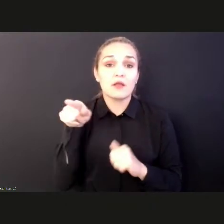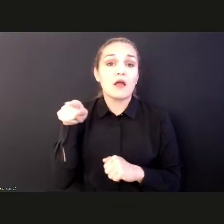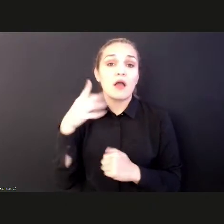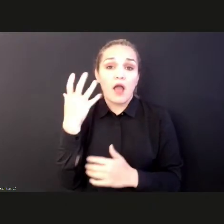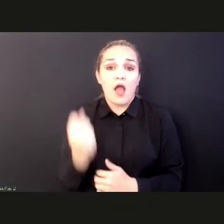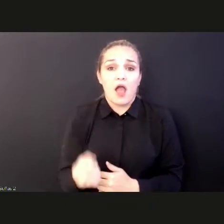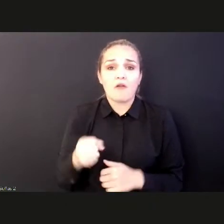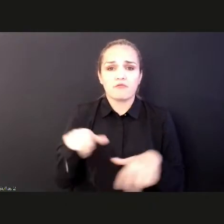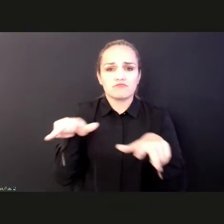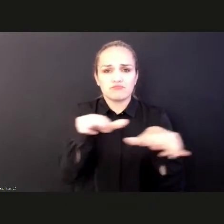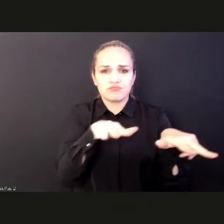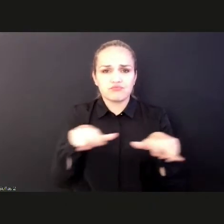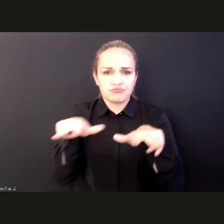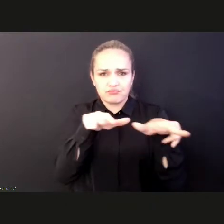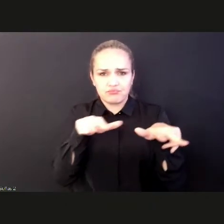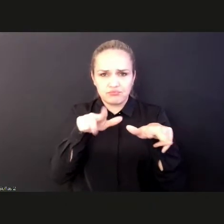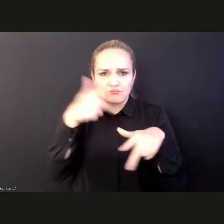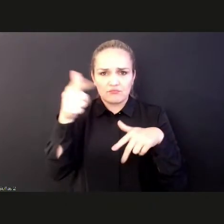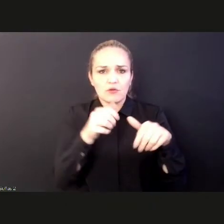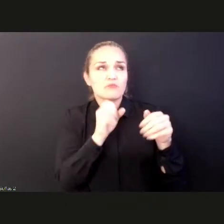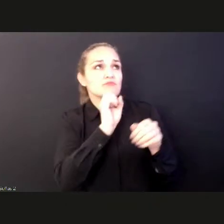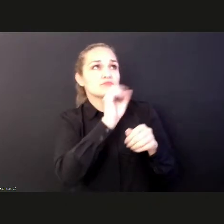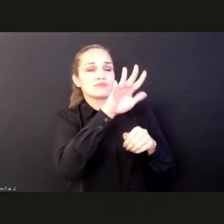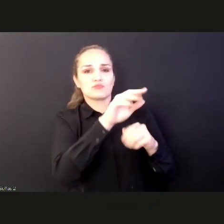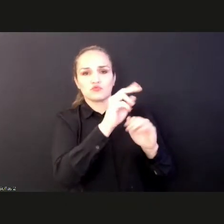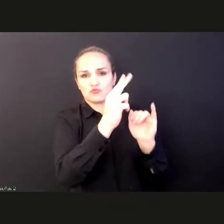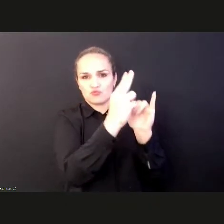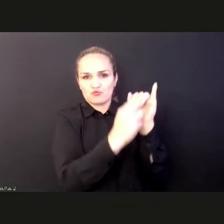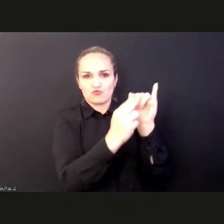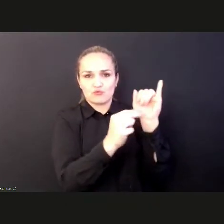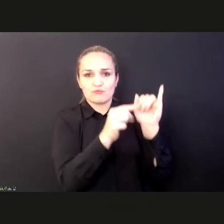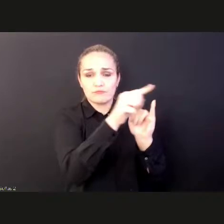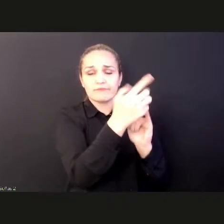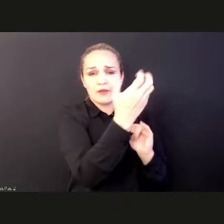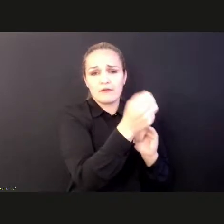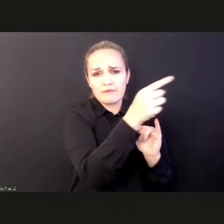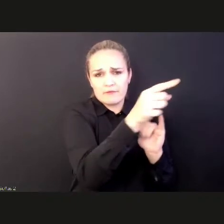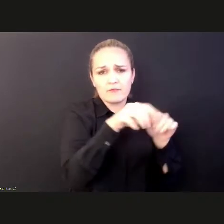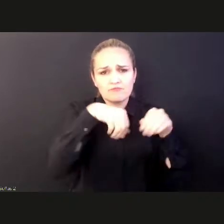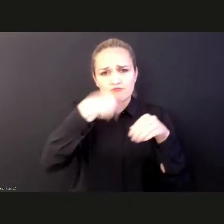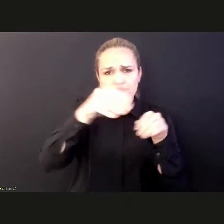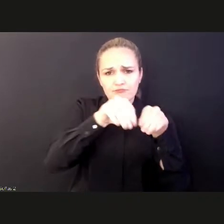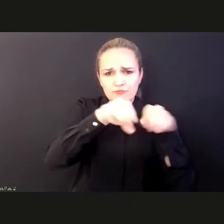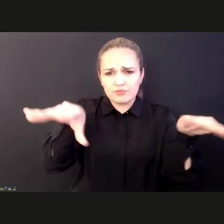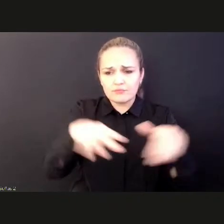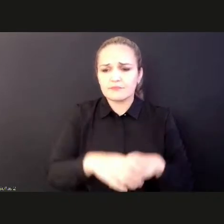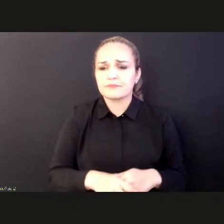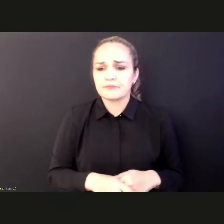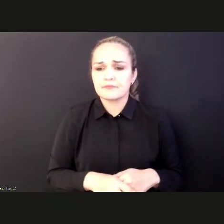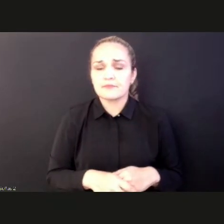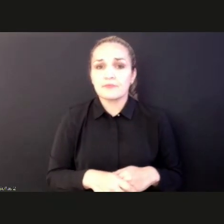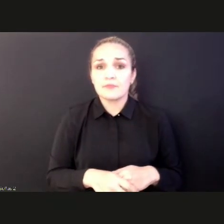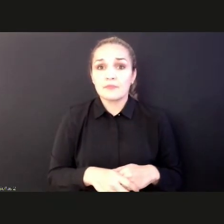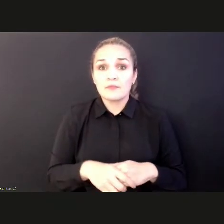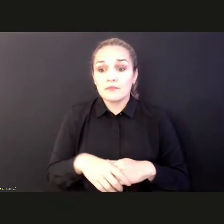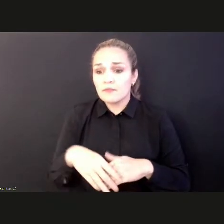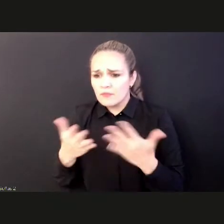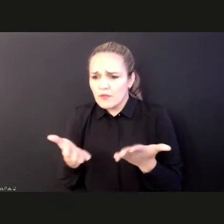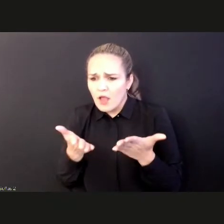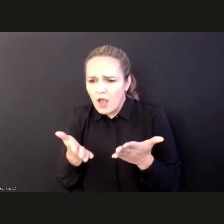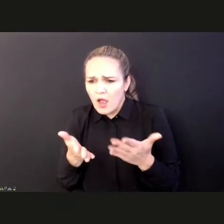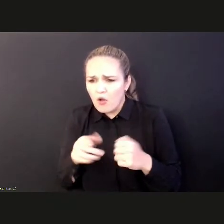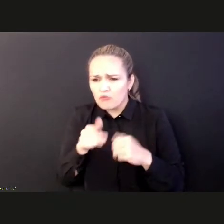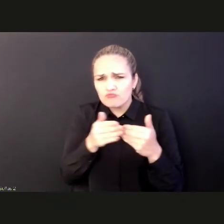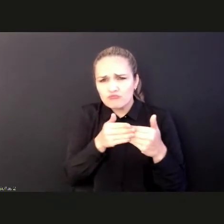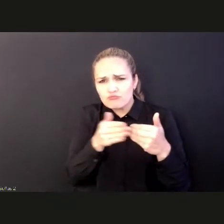also like to invite you to our next session, which starts exactly in 25 minutes. And the topic of that webinar is how to